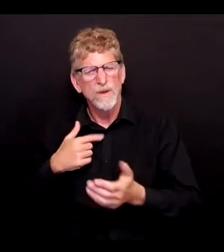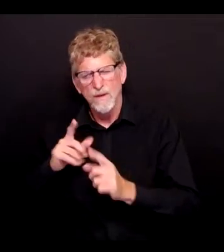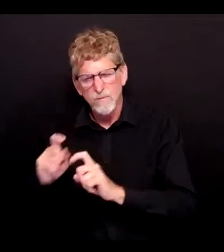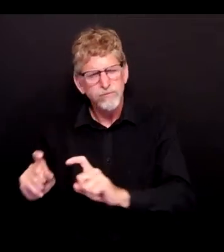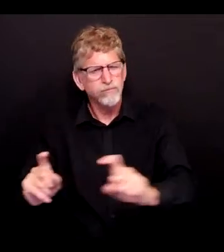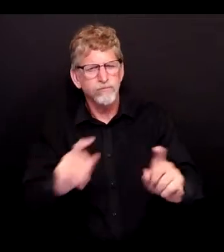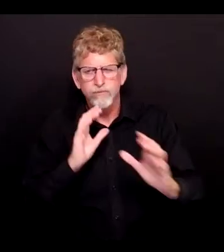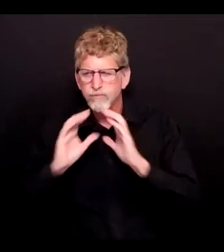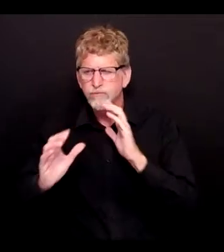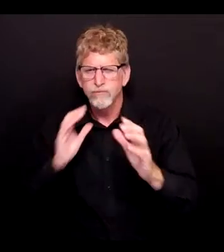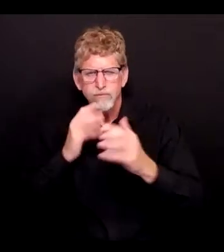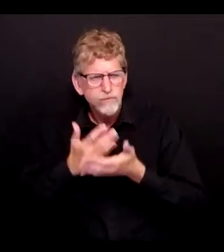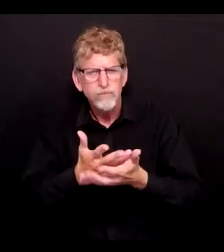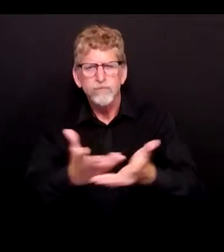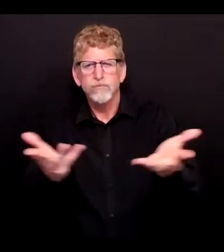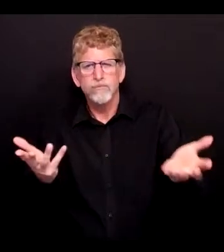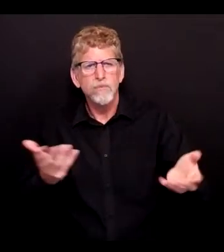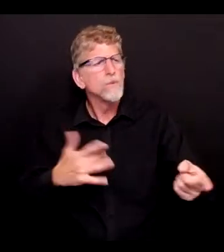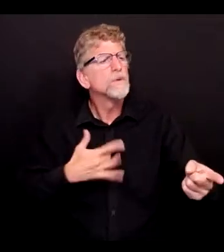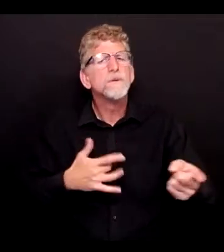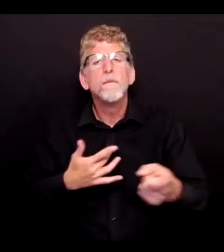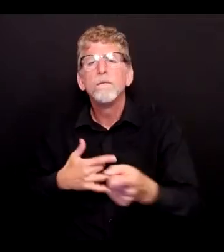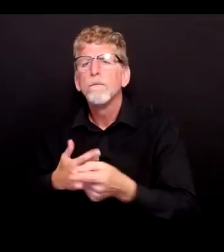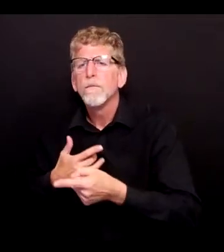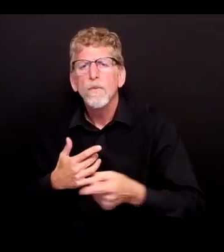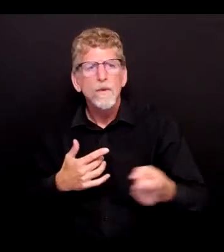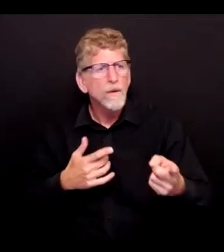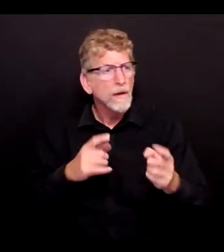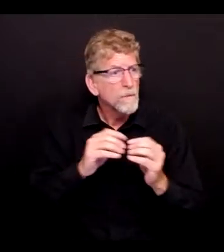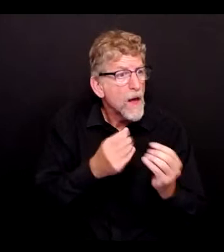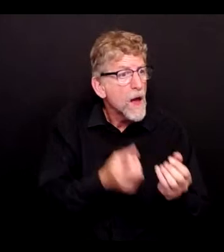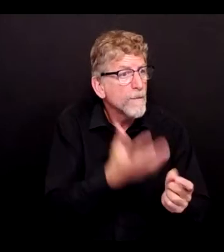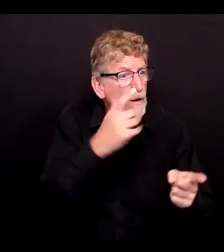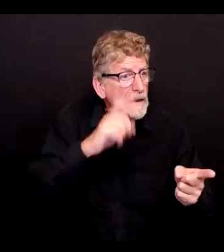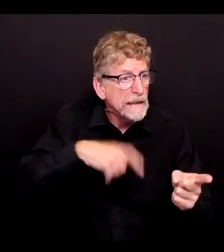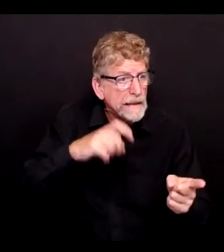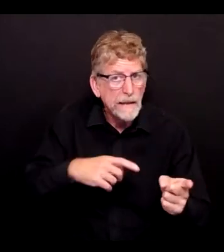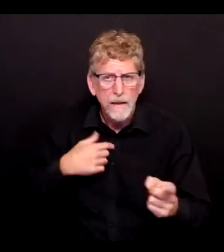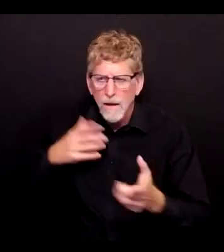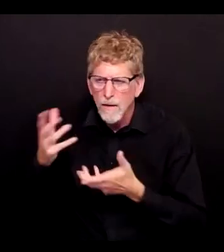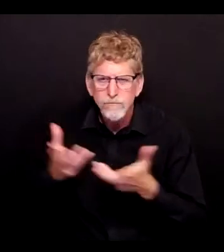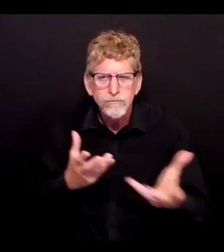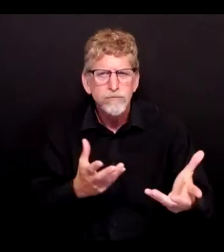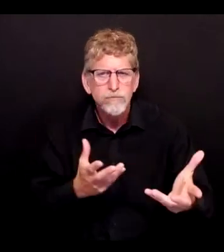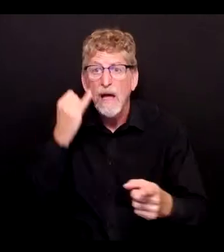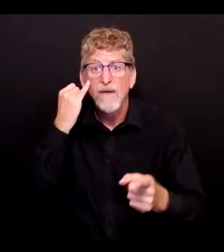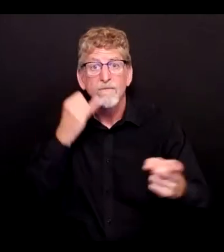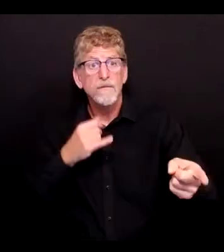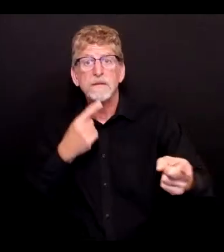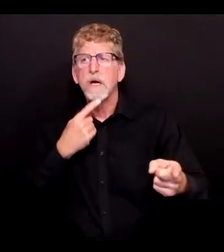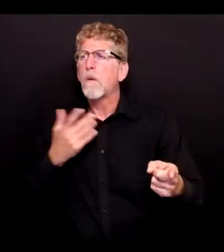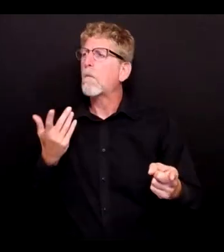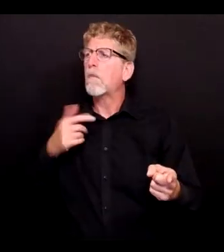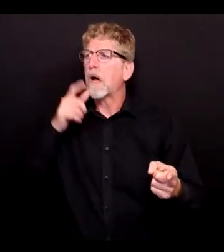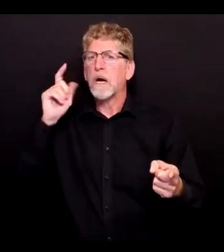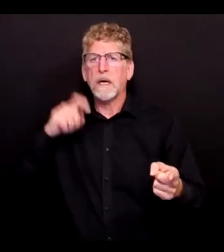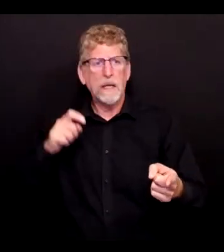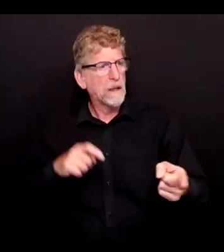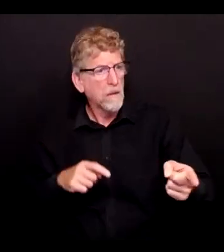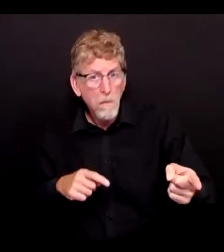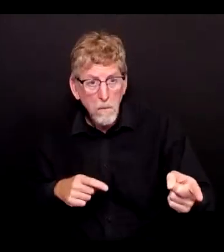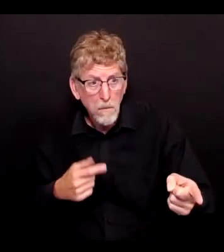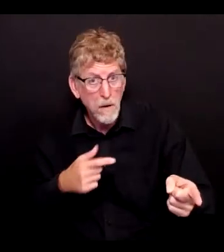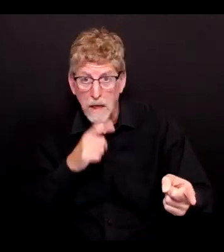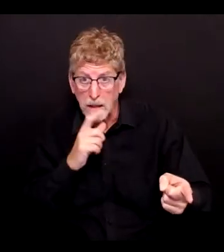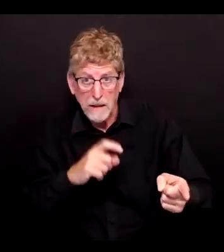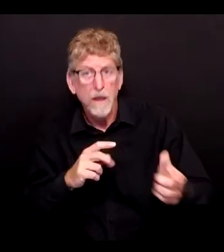Here's what the amount is that's available. Can you use that? And in some cases, not often, but periodically,